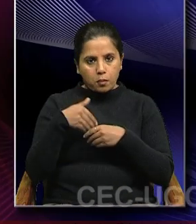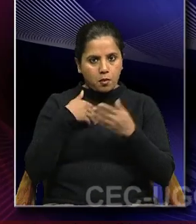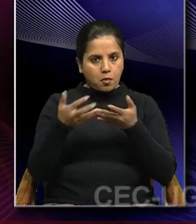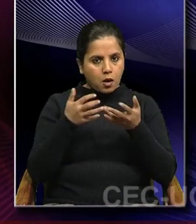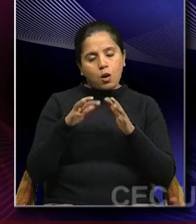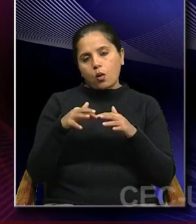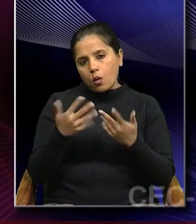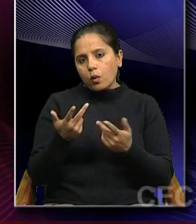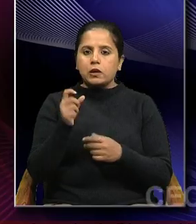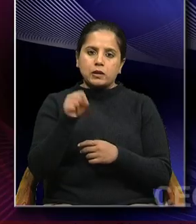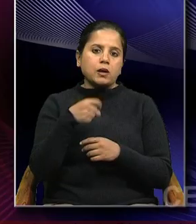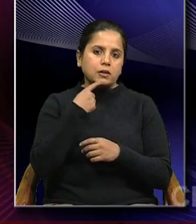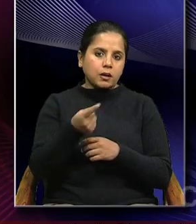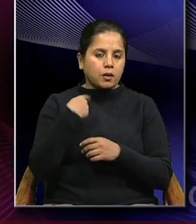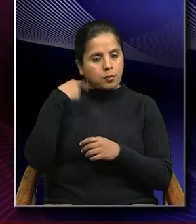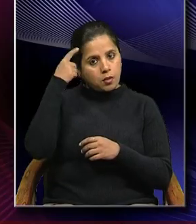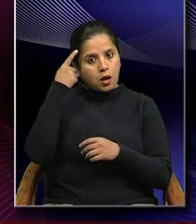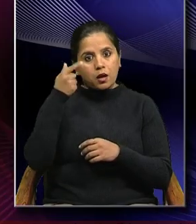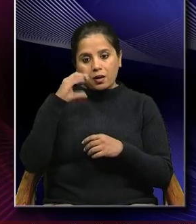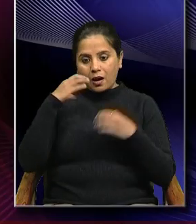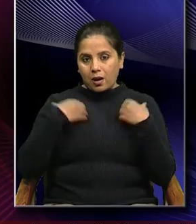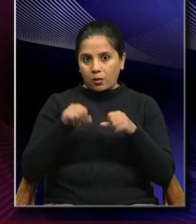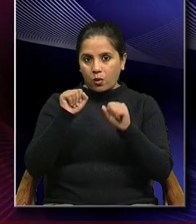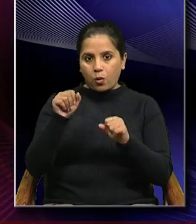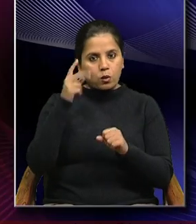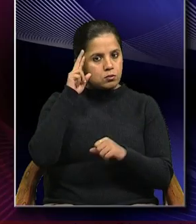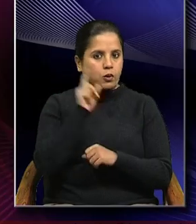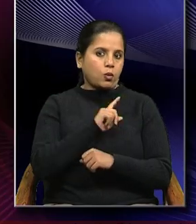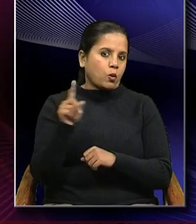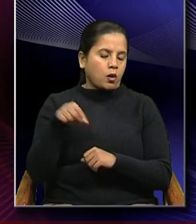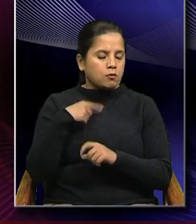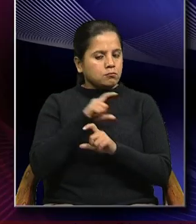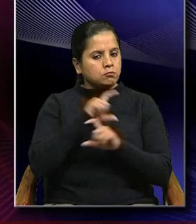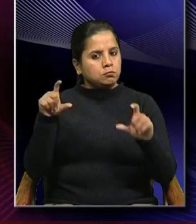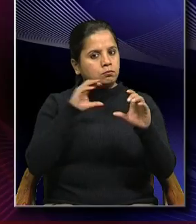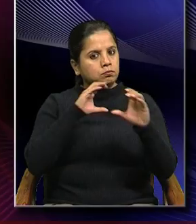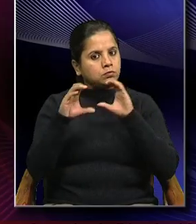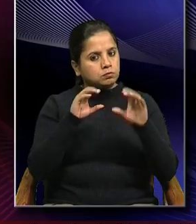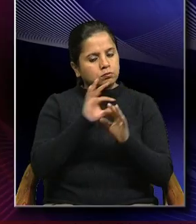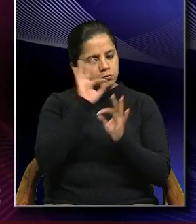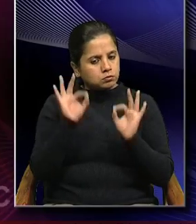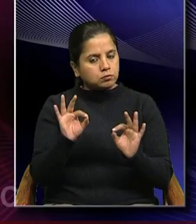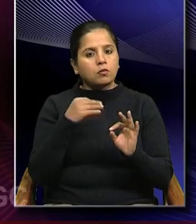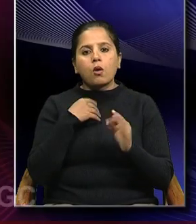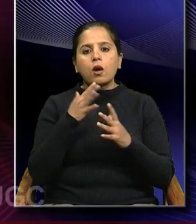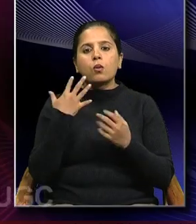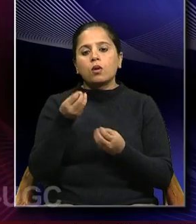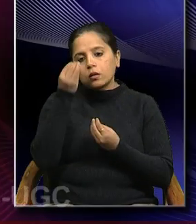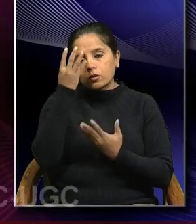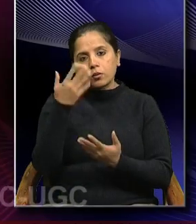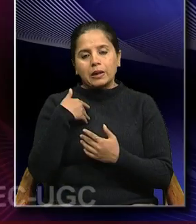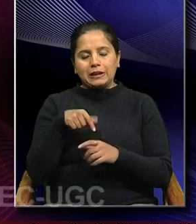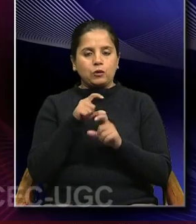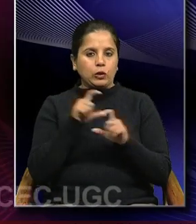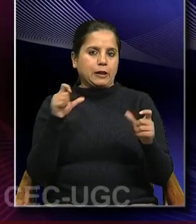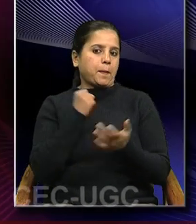and of course or in the minds of the customers. So, we should be very clear into our communication. Whatever we wish to communicate, we should be clear